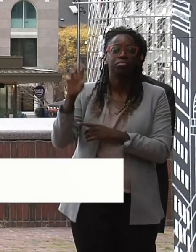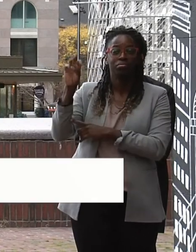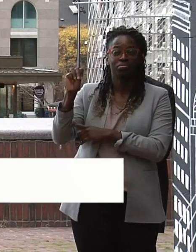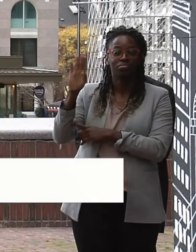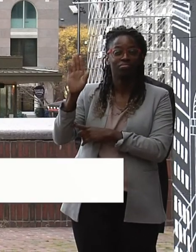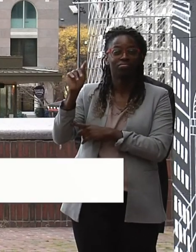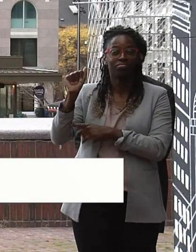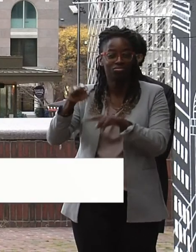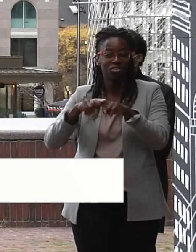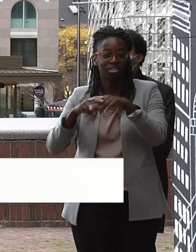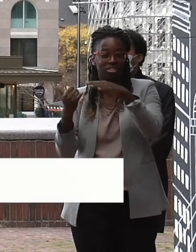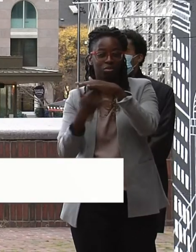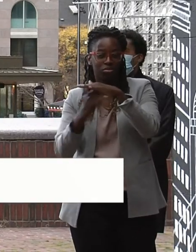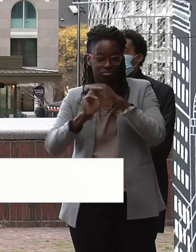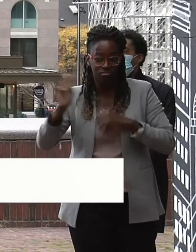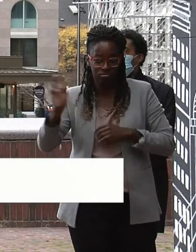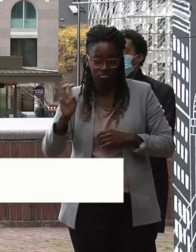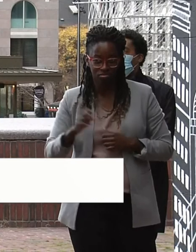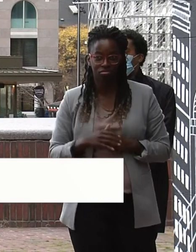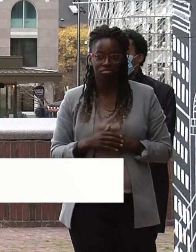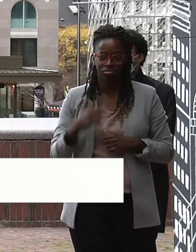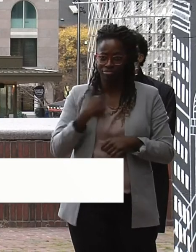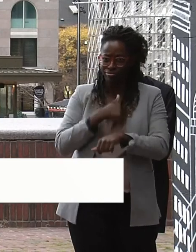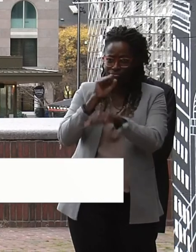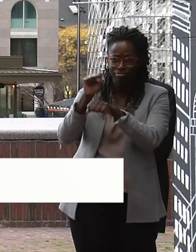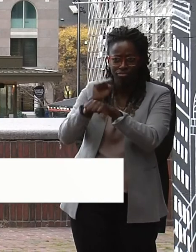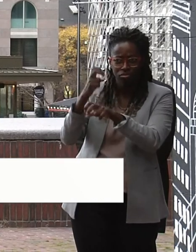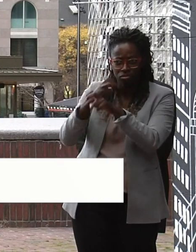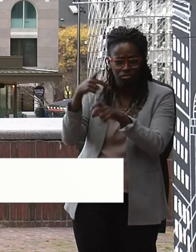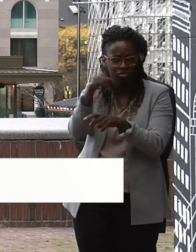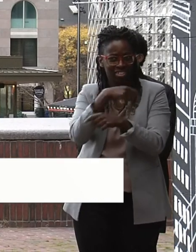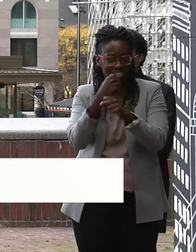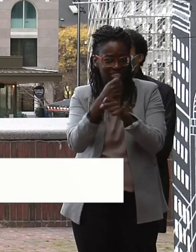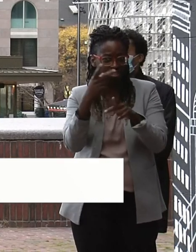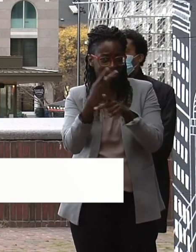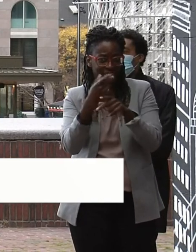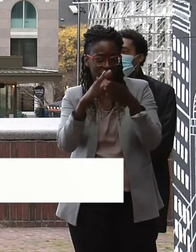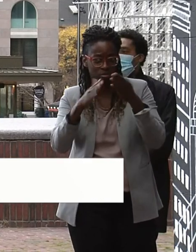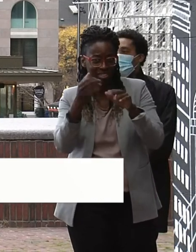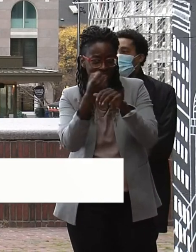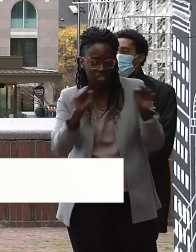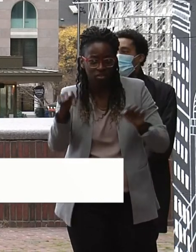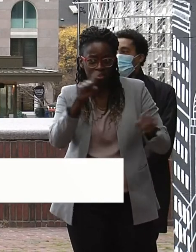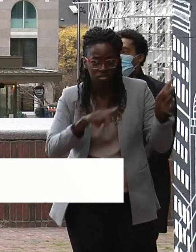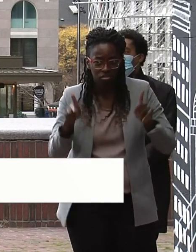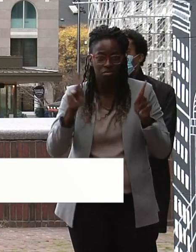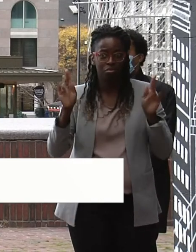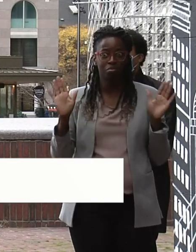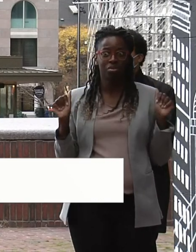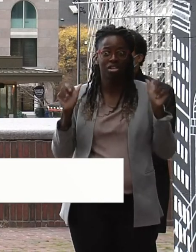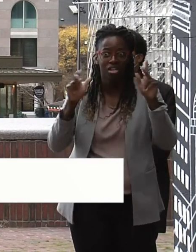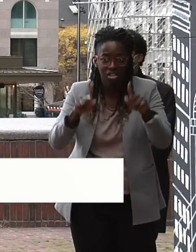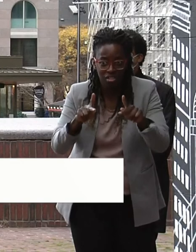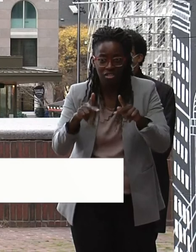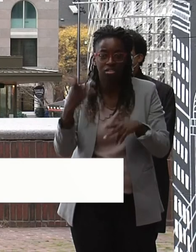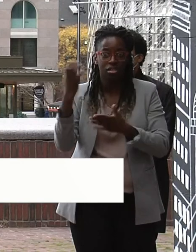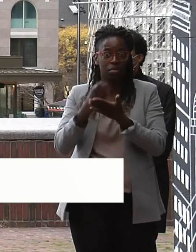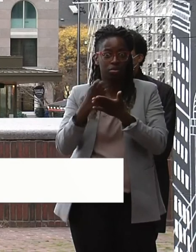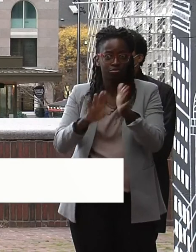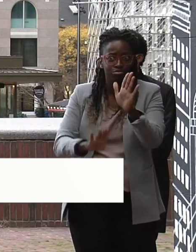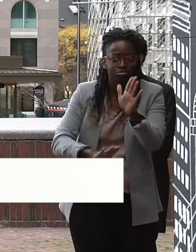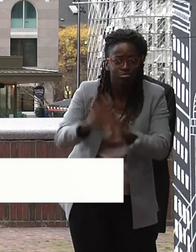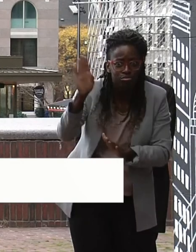around, to keep our city safe, and to build back our economy in a way that's healthy and strong and equitable for all. We've seen it since the beginning